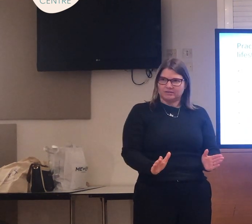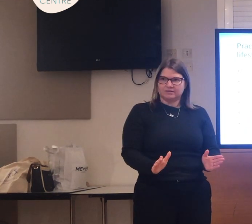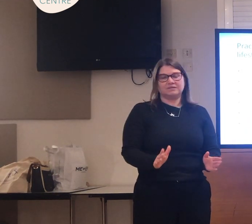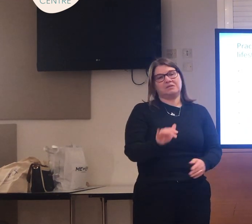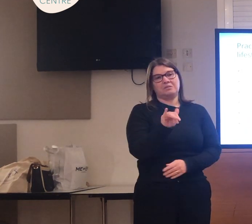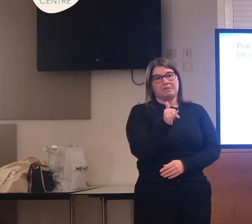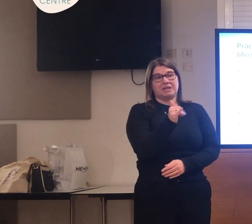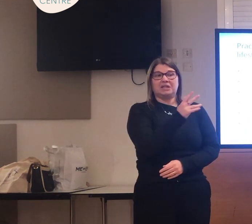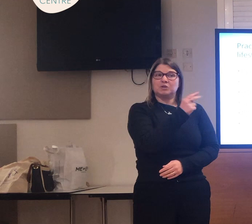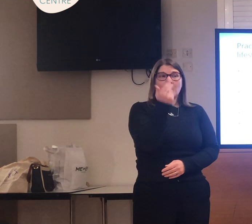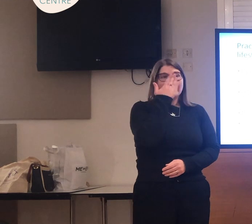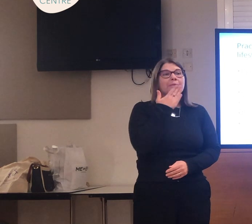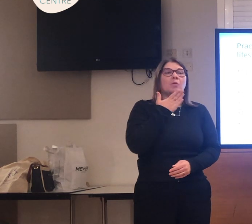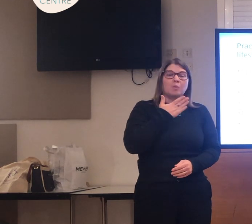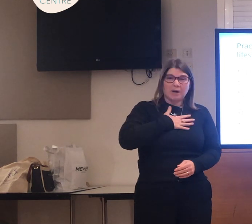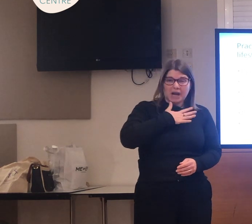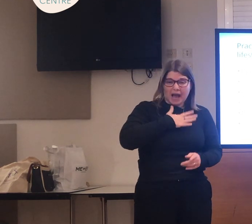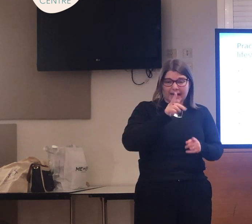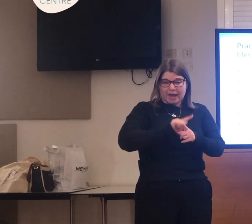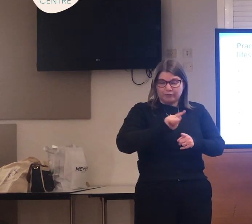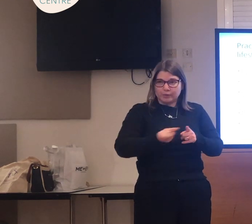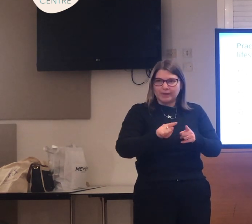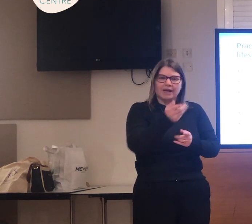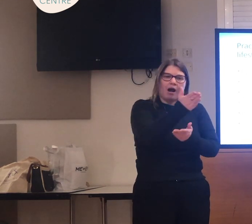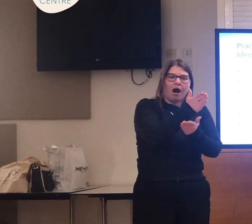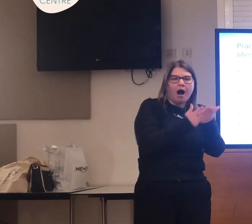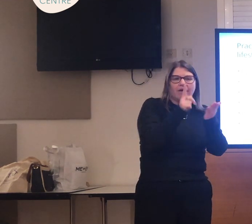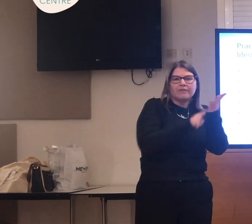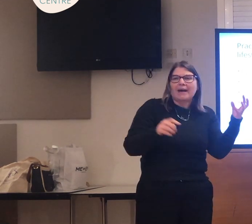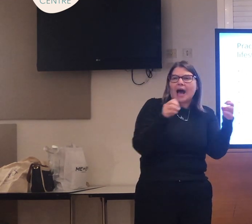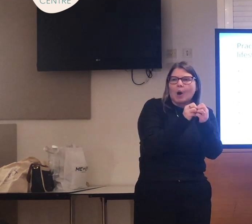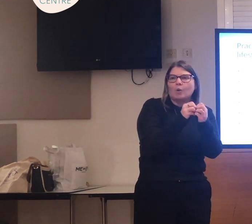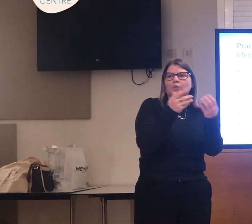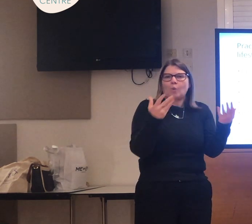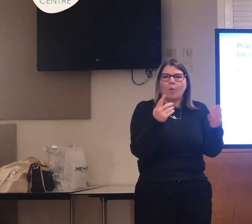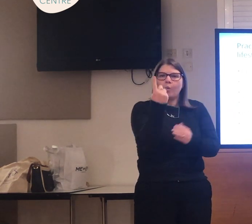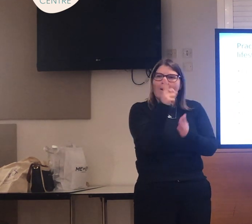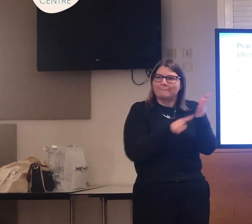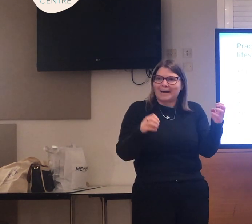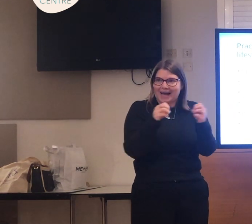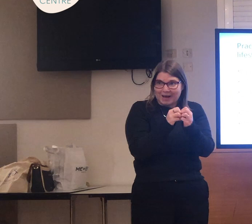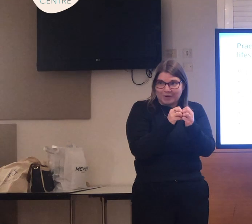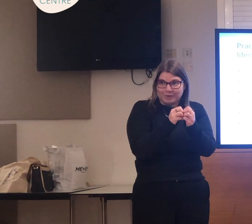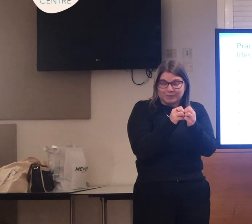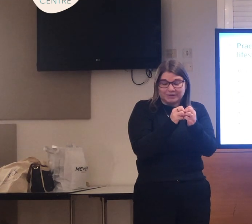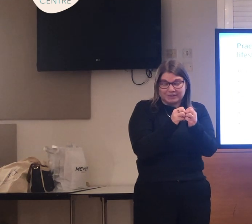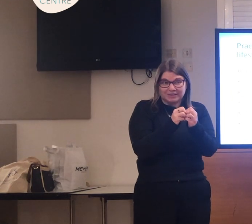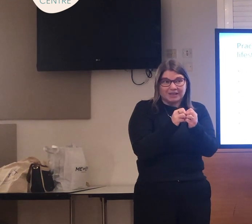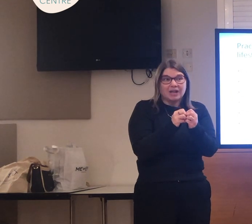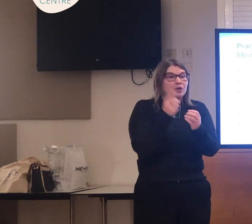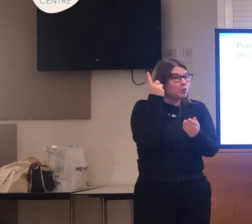a half to a pound a week, you only need to save 400 to